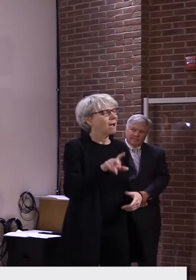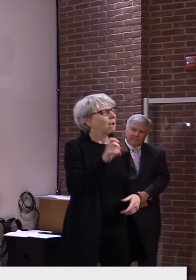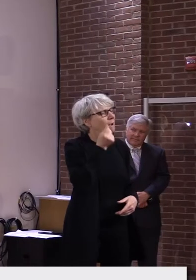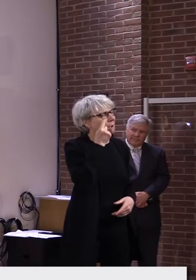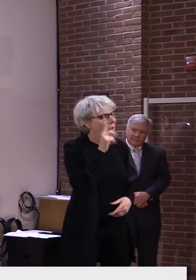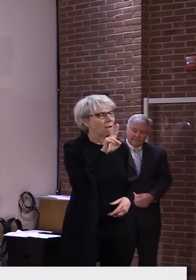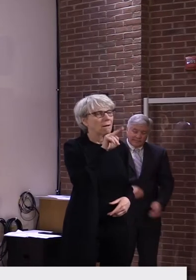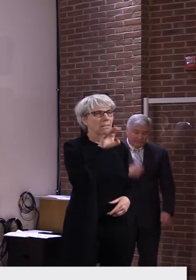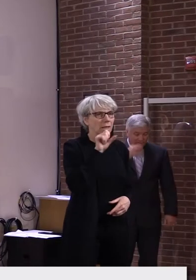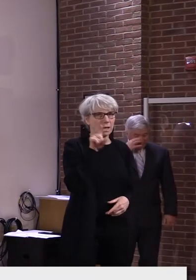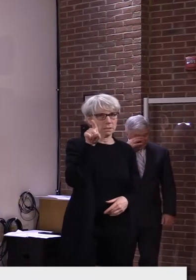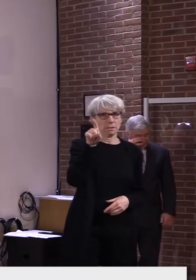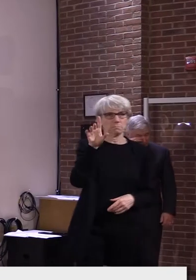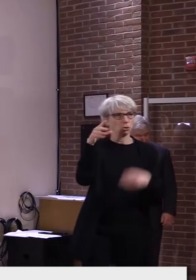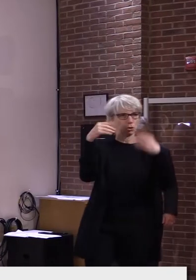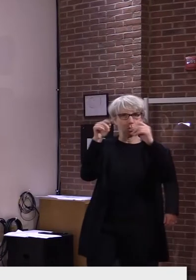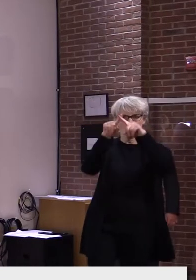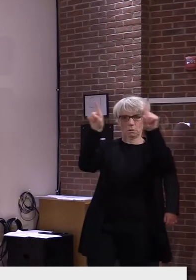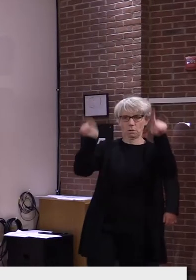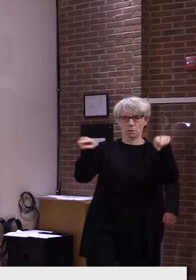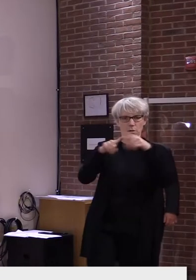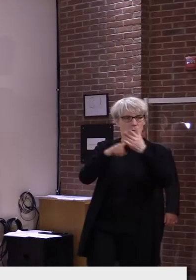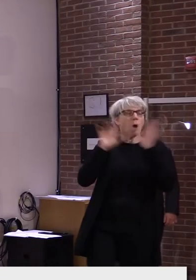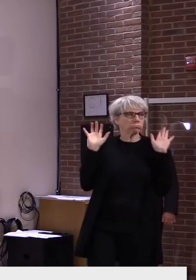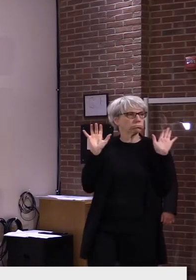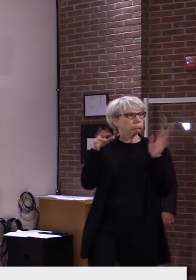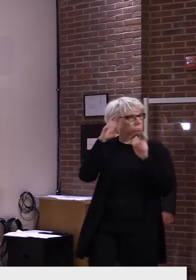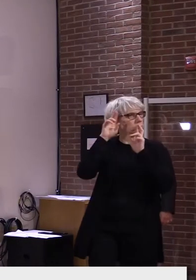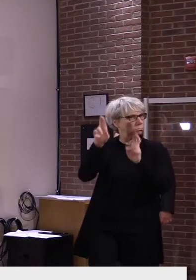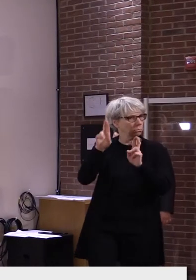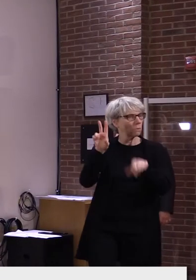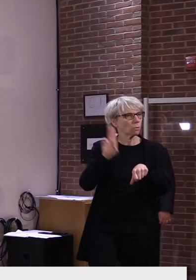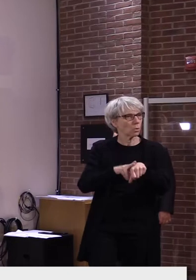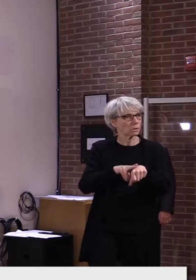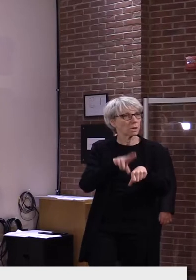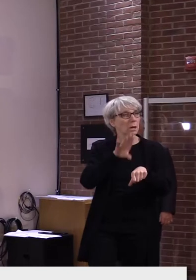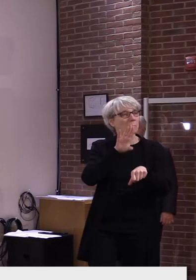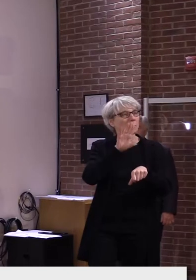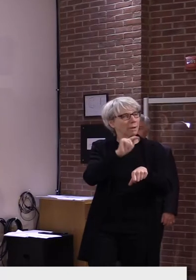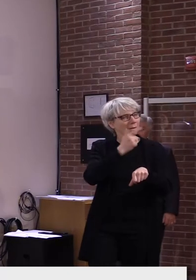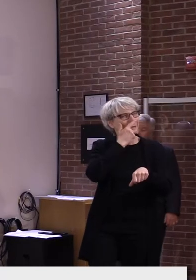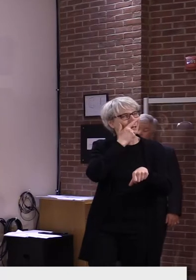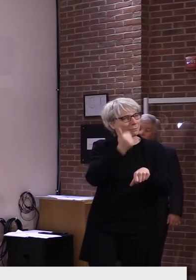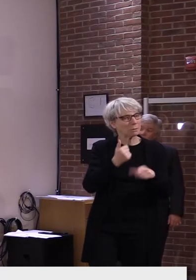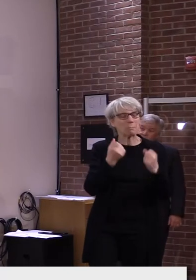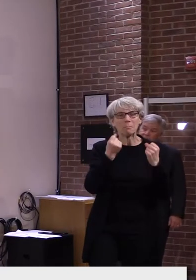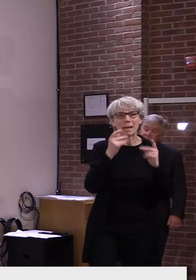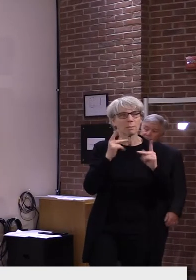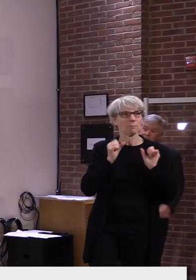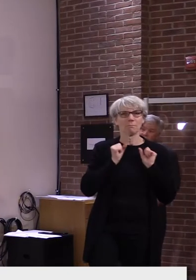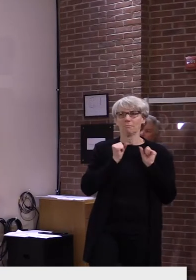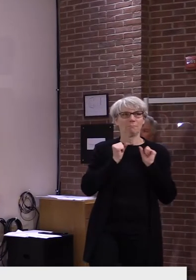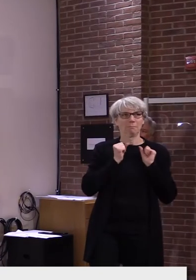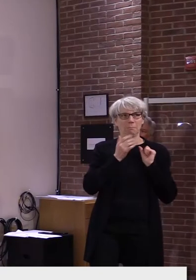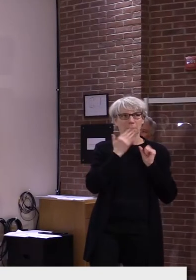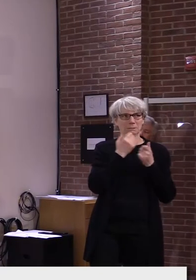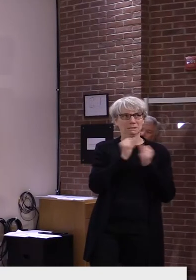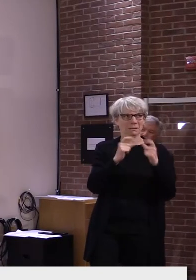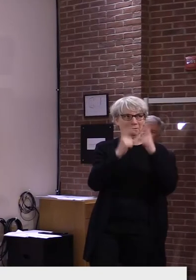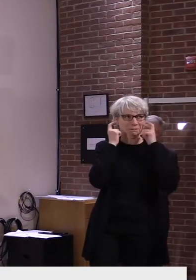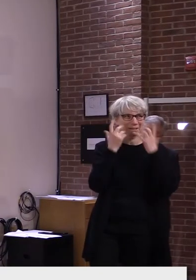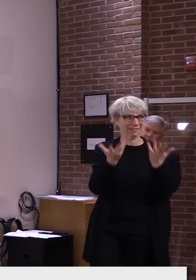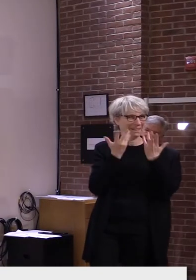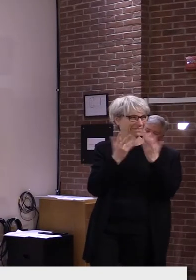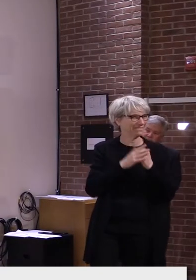going into an establishment that requires you to do one. Vermonters are still actually adhering to the more stringent